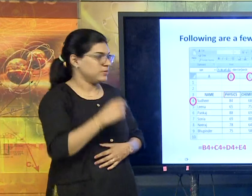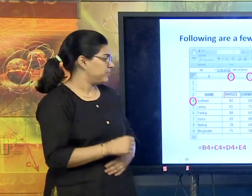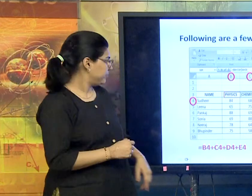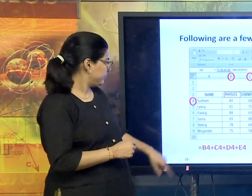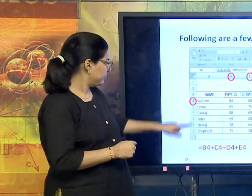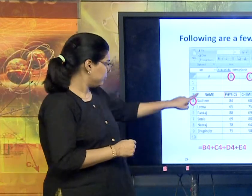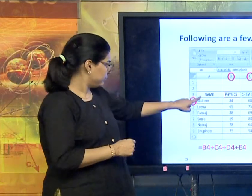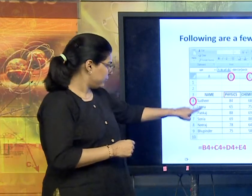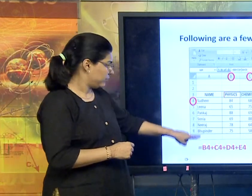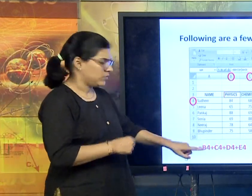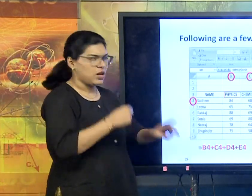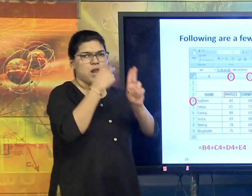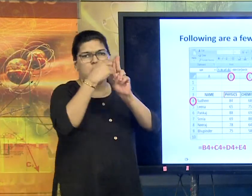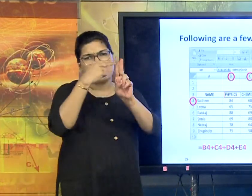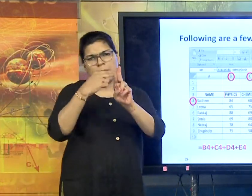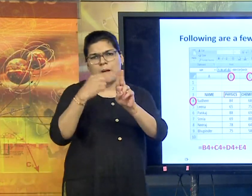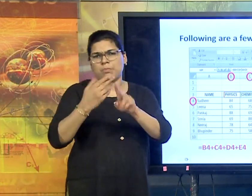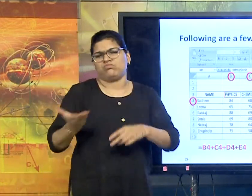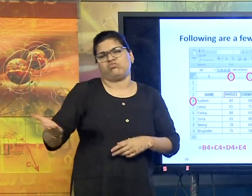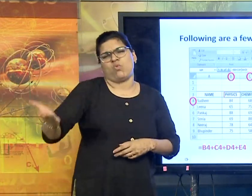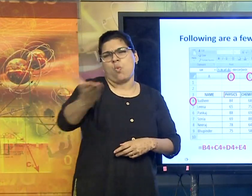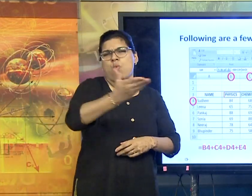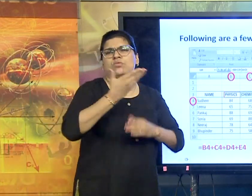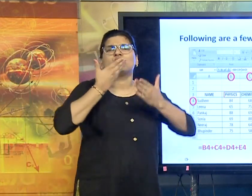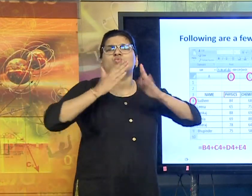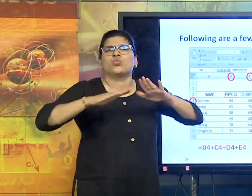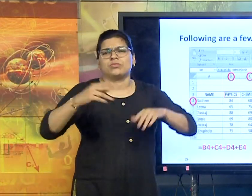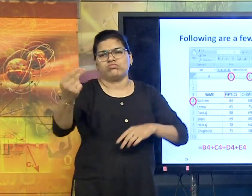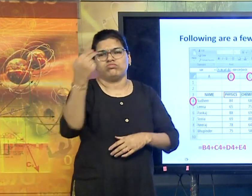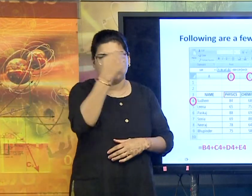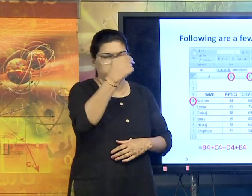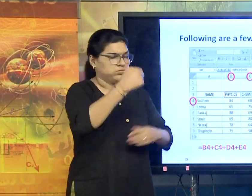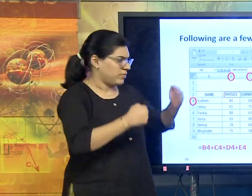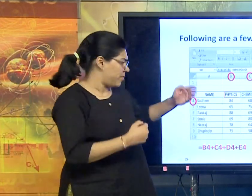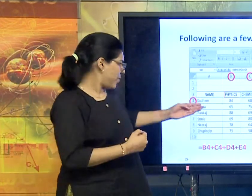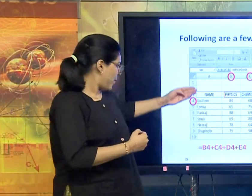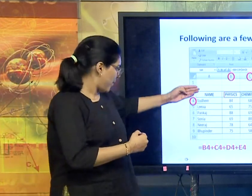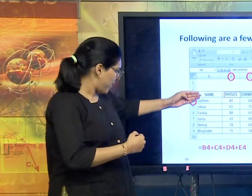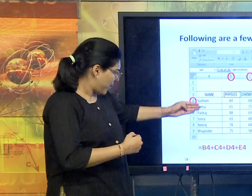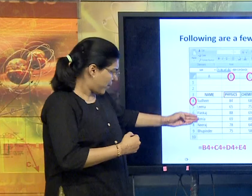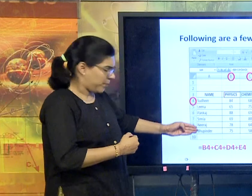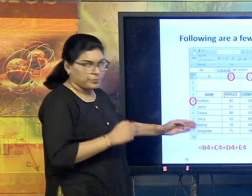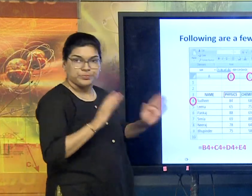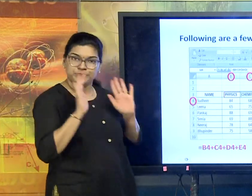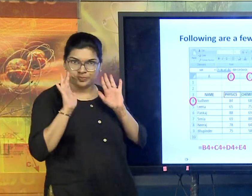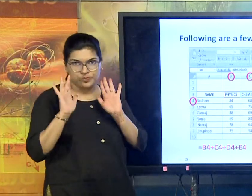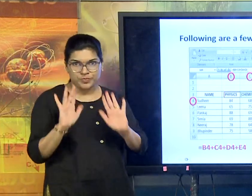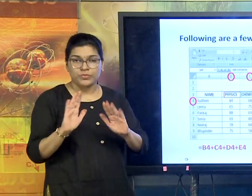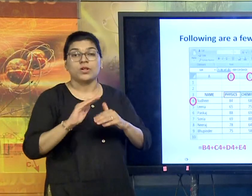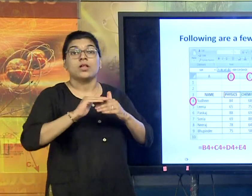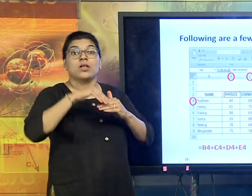Like people, whenever they work in Excel sheet, so they make sometimes tables like this. So this is an